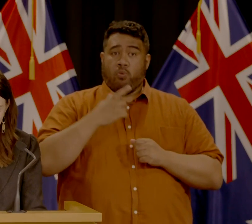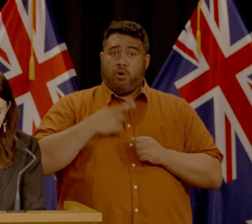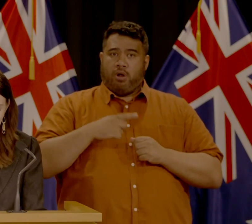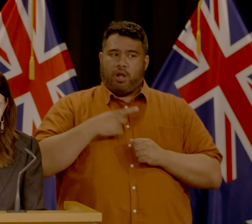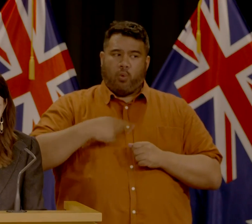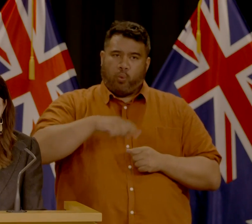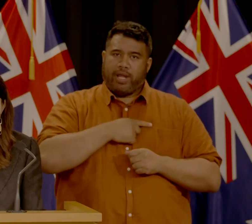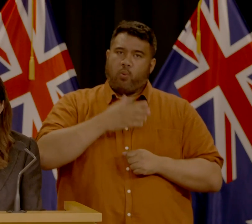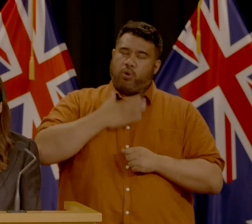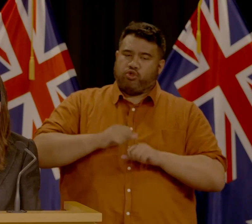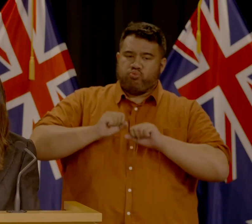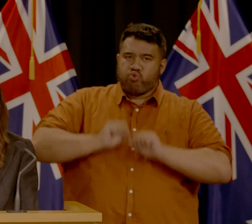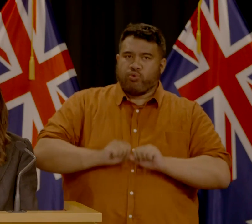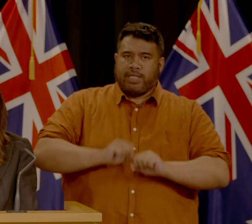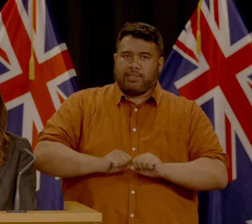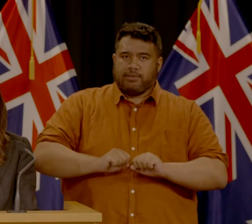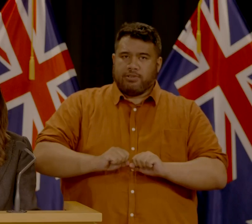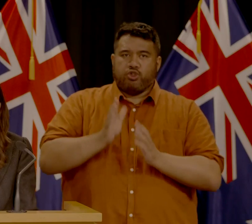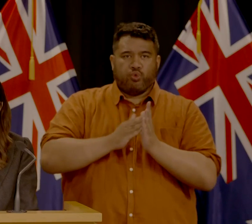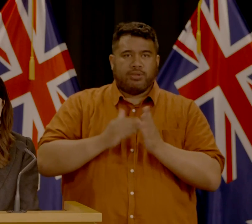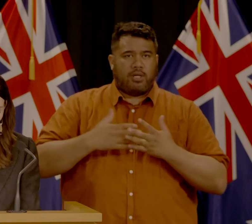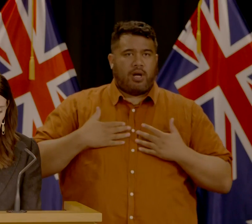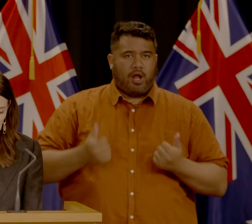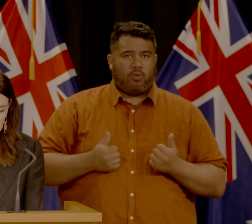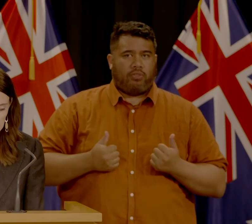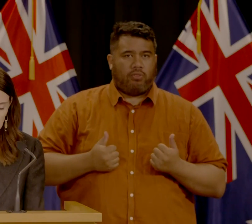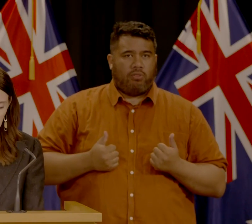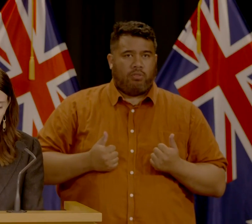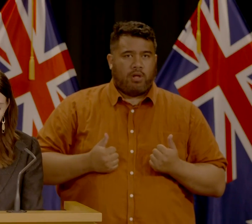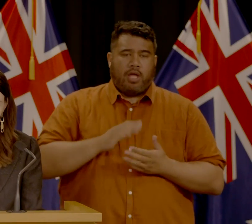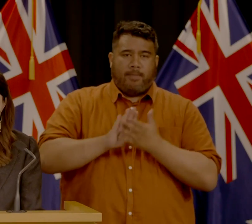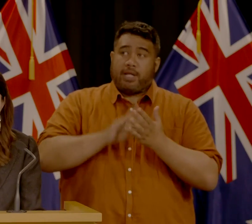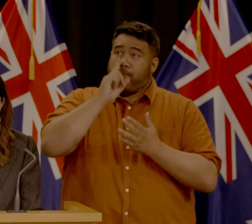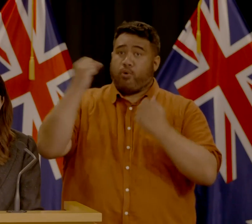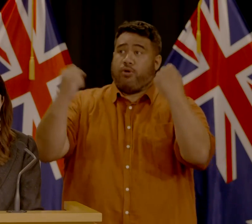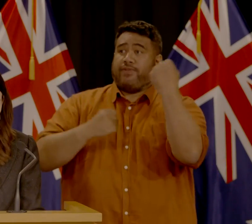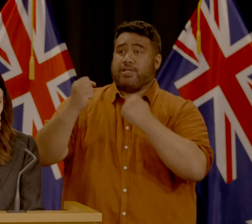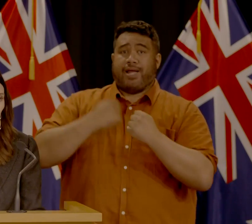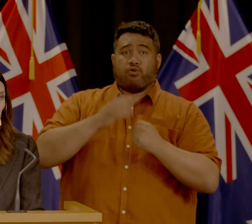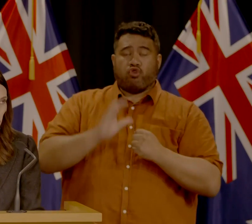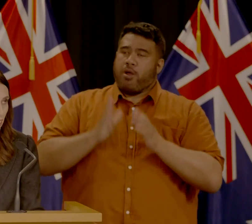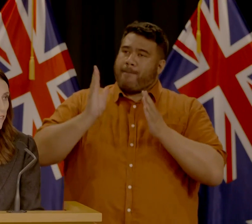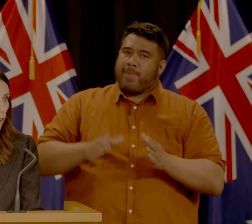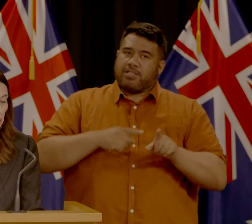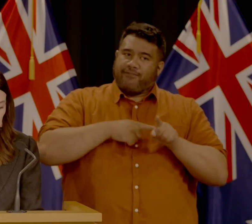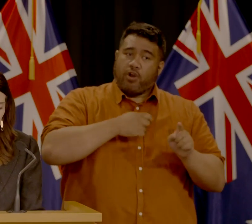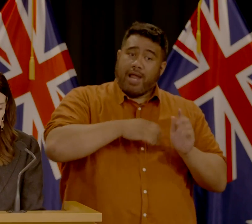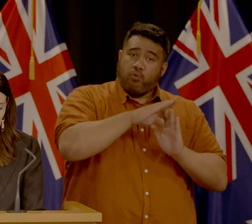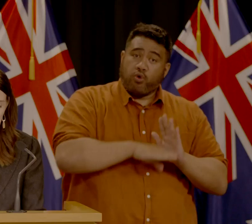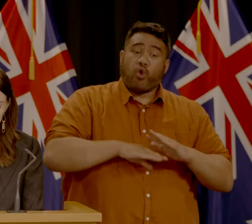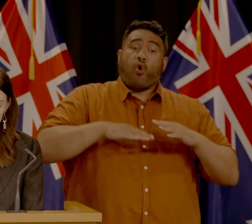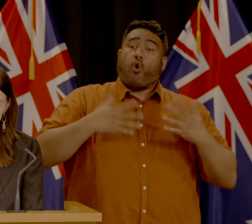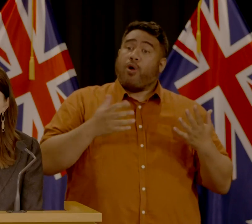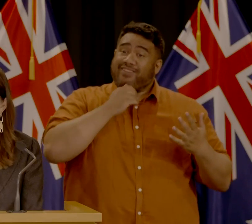about protecting the health of New Zealanders and will encourage visitors to comply with our rules or leave